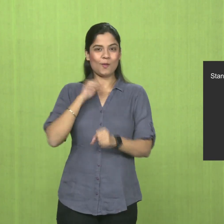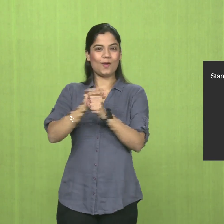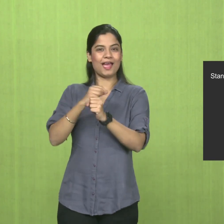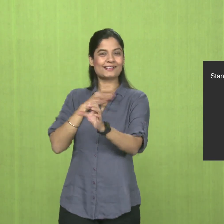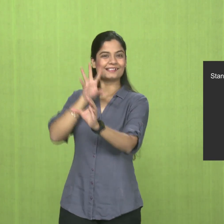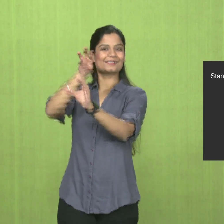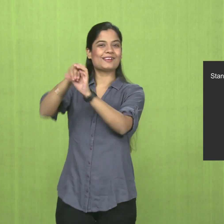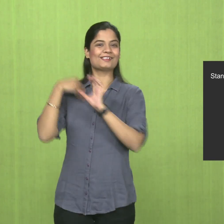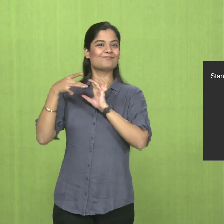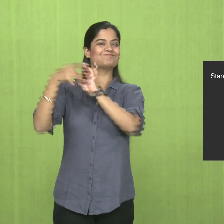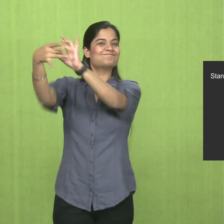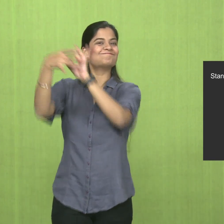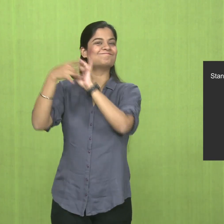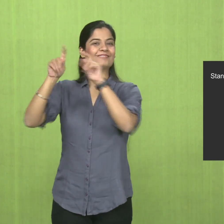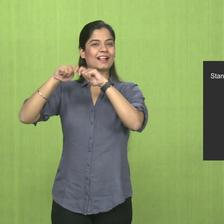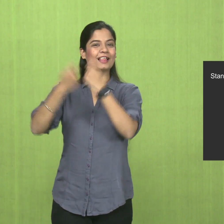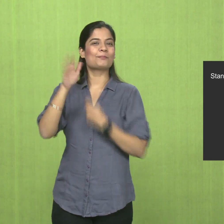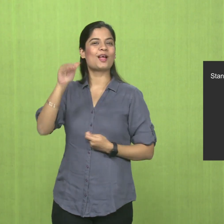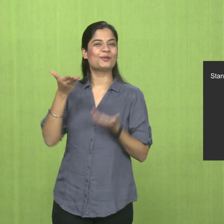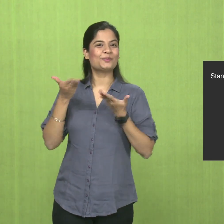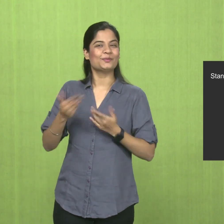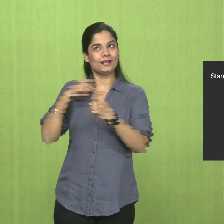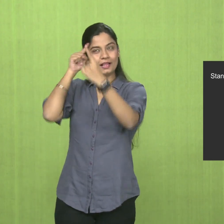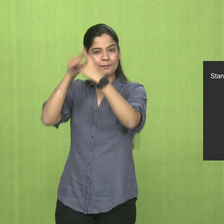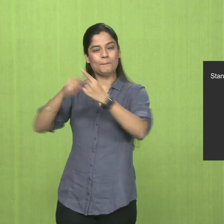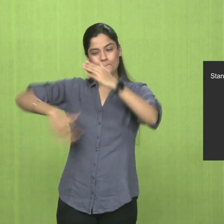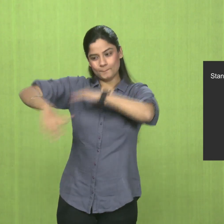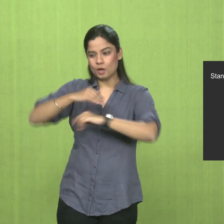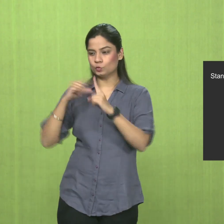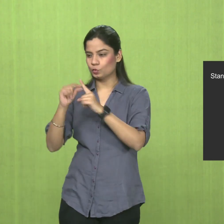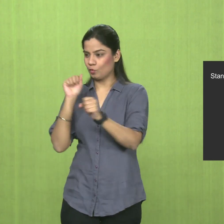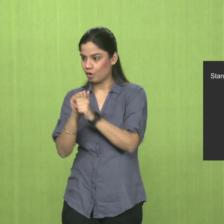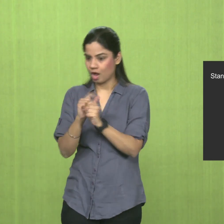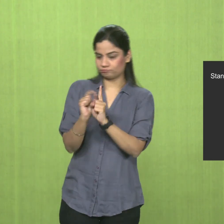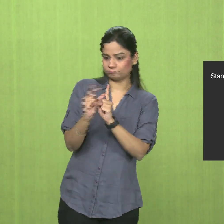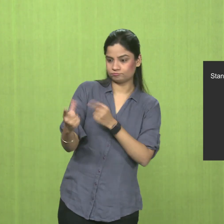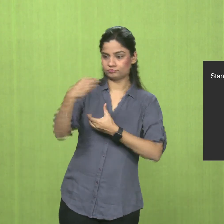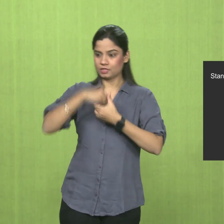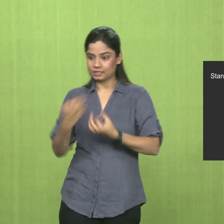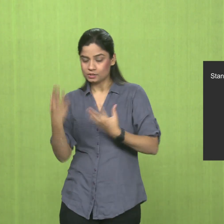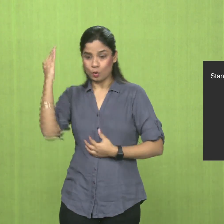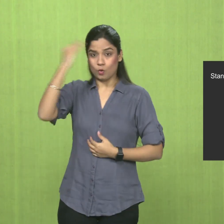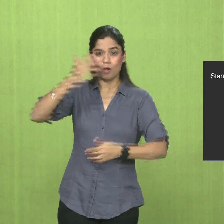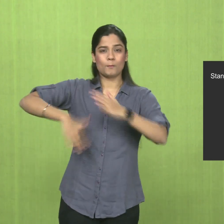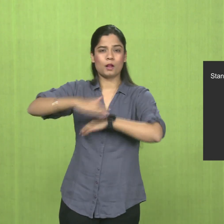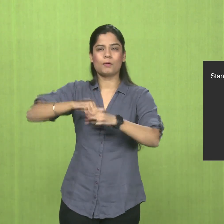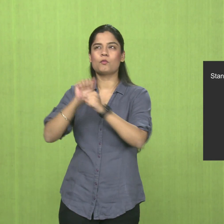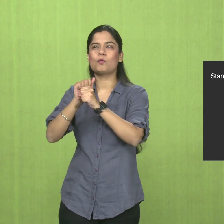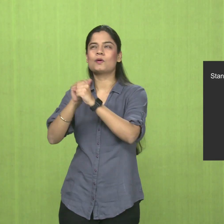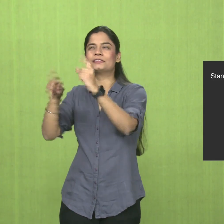to build a company that is a big company and we want to achieve that. The knowledge,